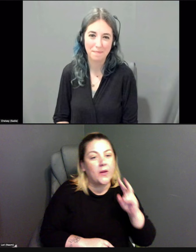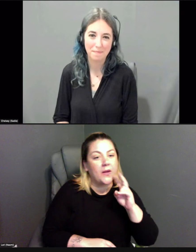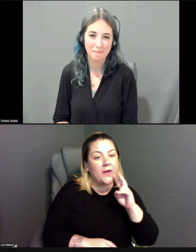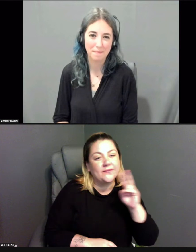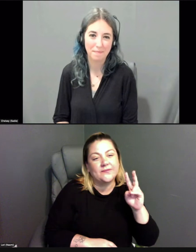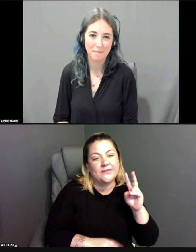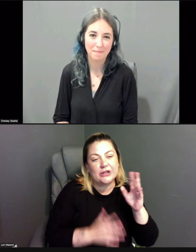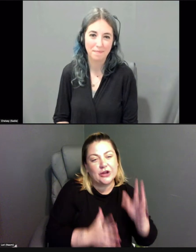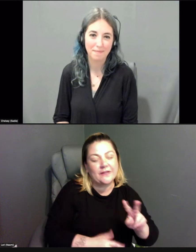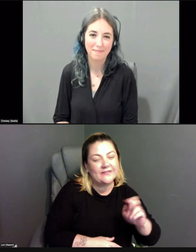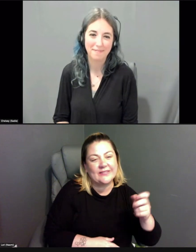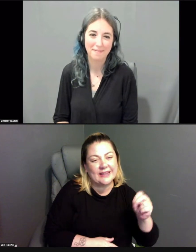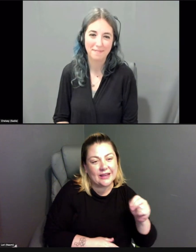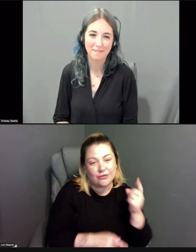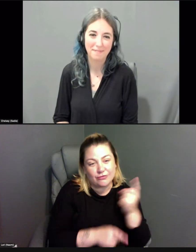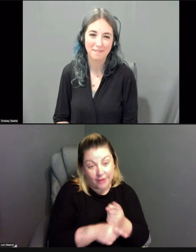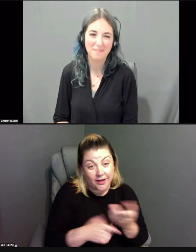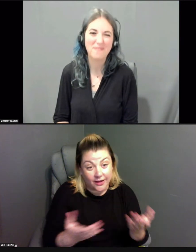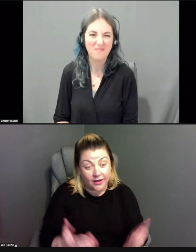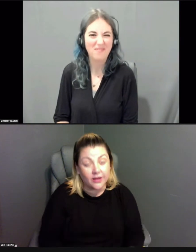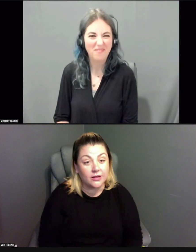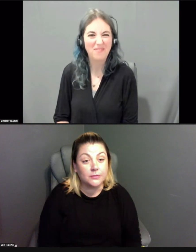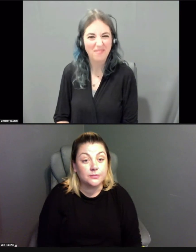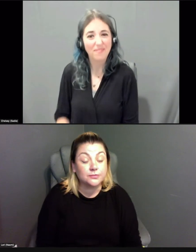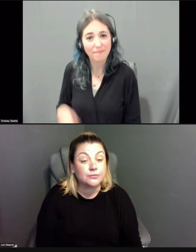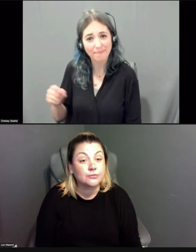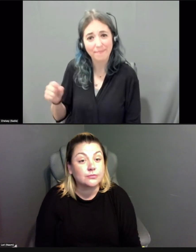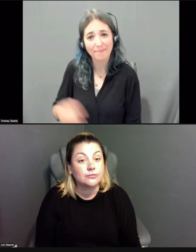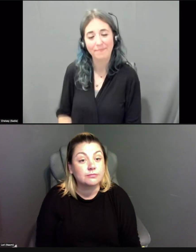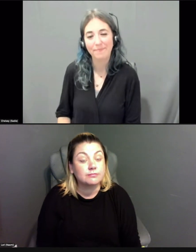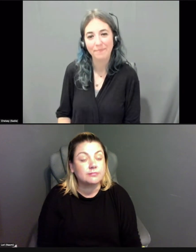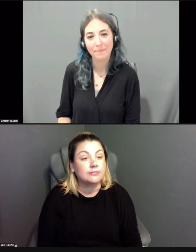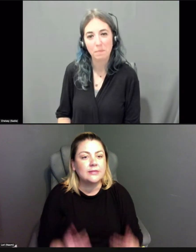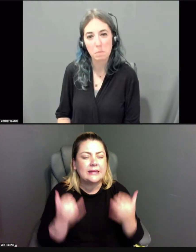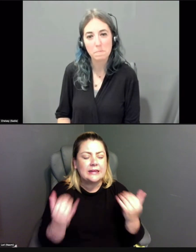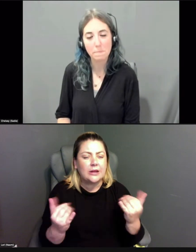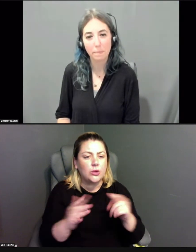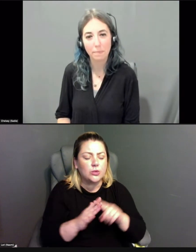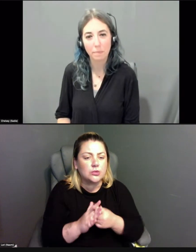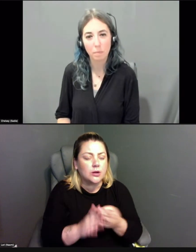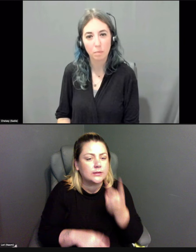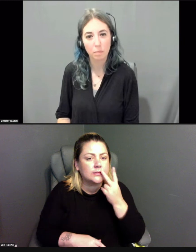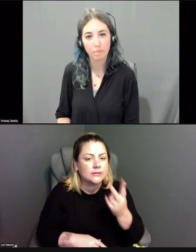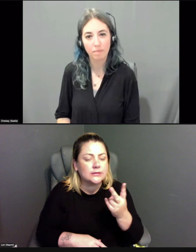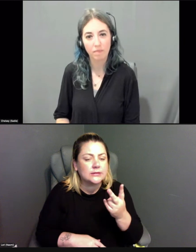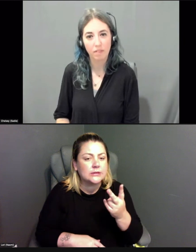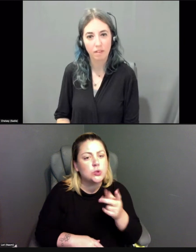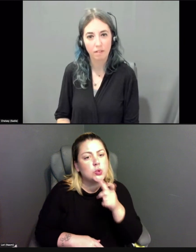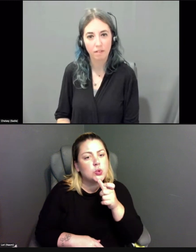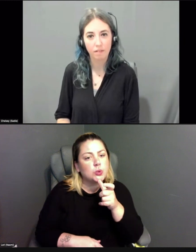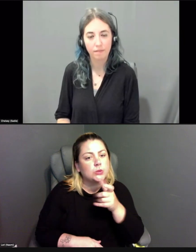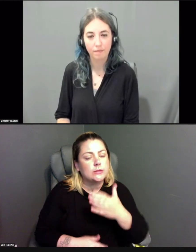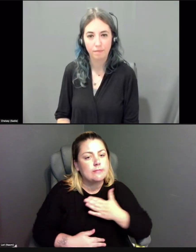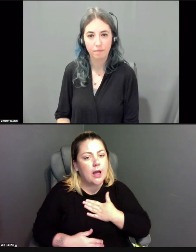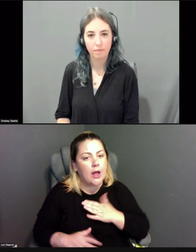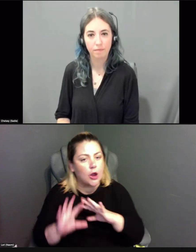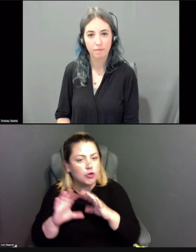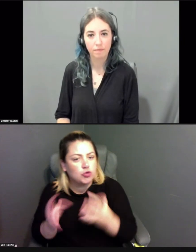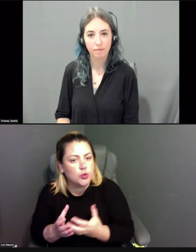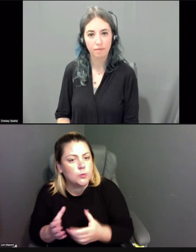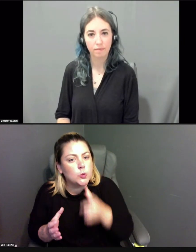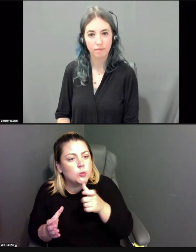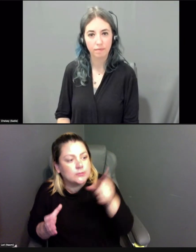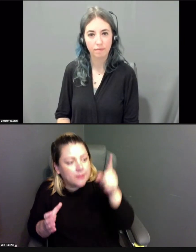Right, exactly. Like, oh my gosh, yes. And it becomes this way to be like, who's on our side and